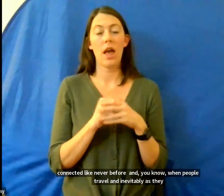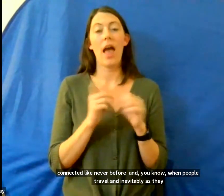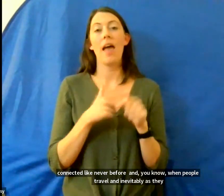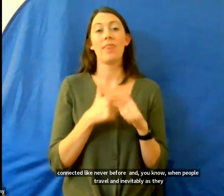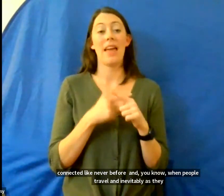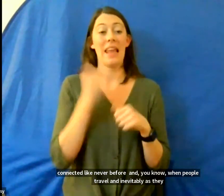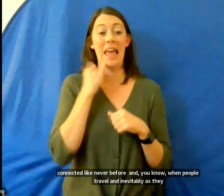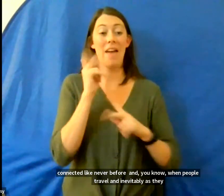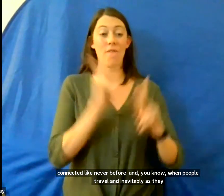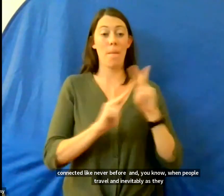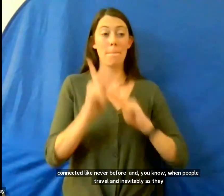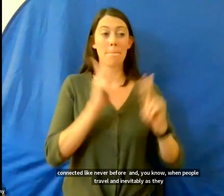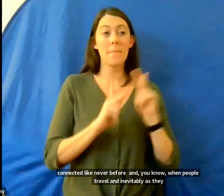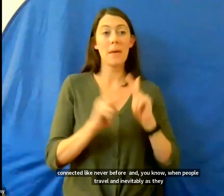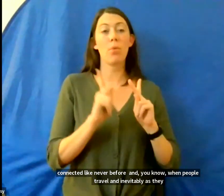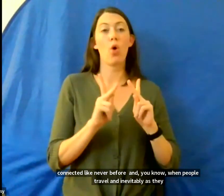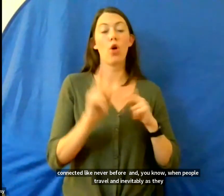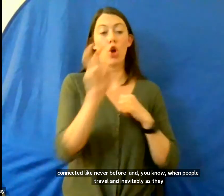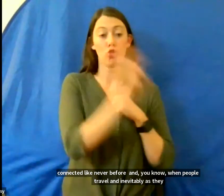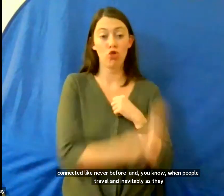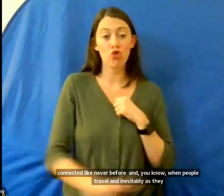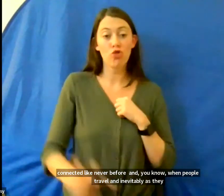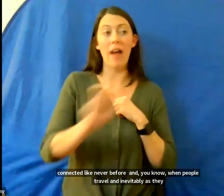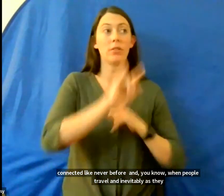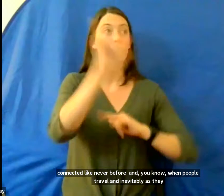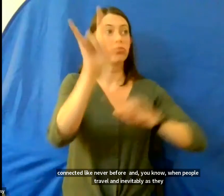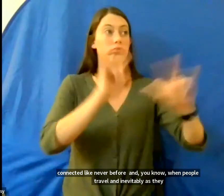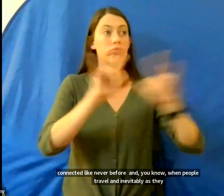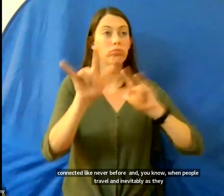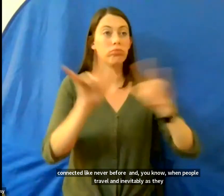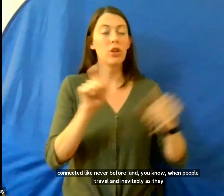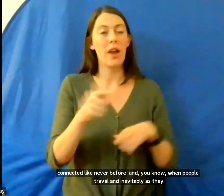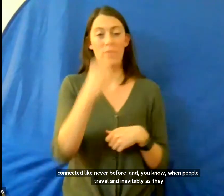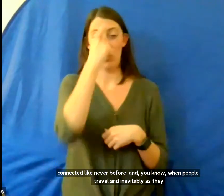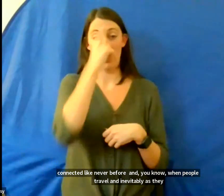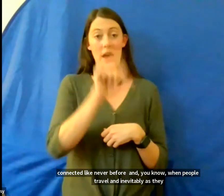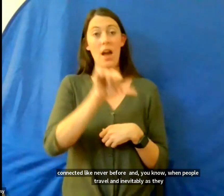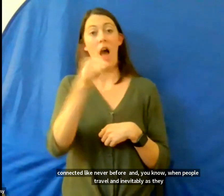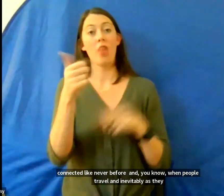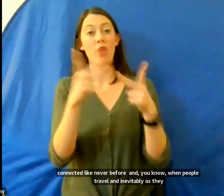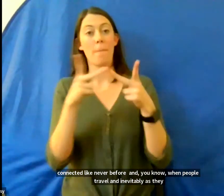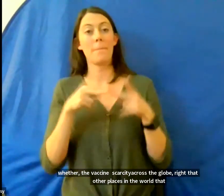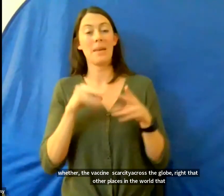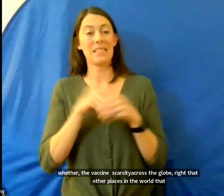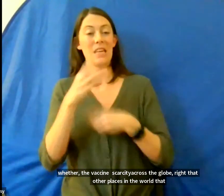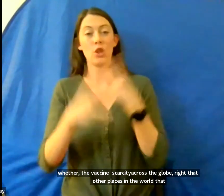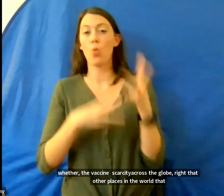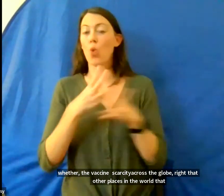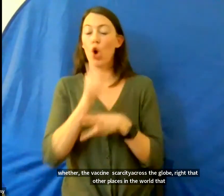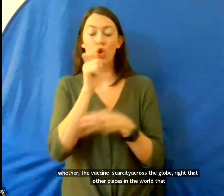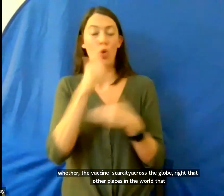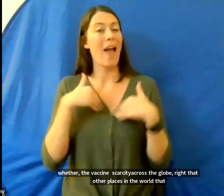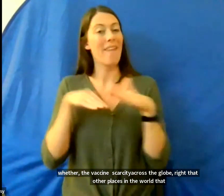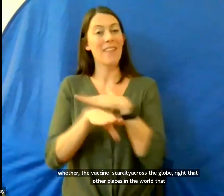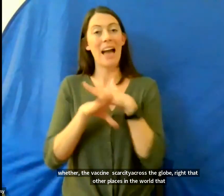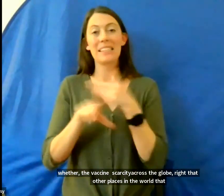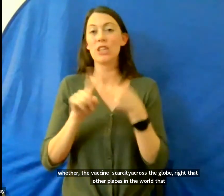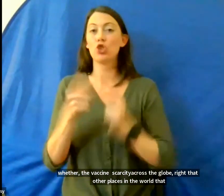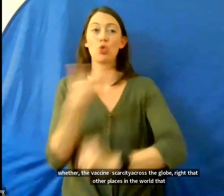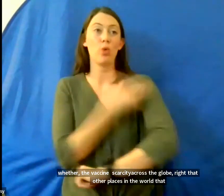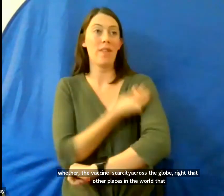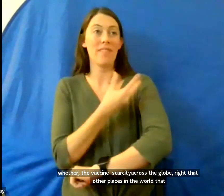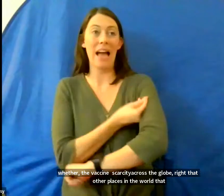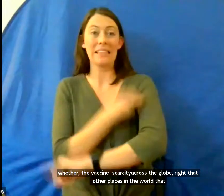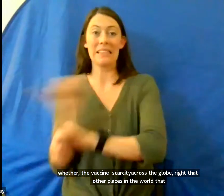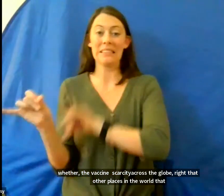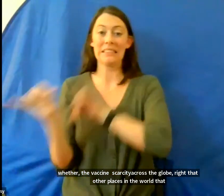vaccine scarcity across the globe, right? That other places in the world that don't have. And so anyway, that's, I think, maybe beyond the scope